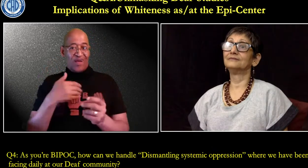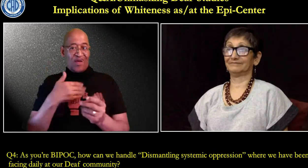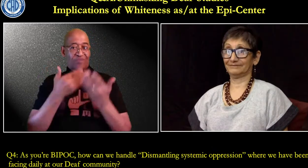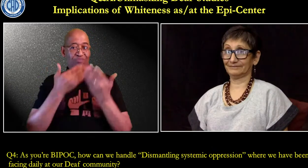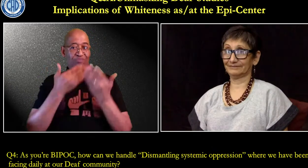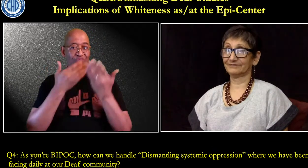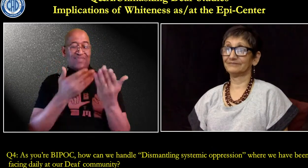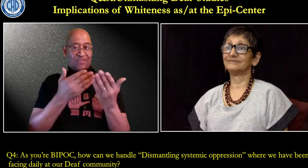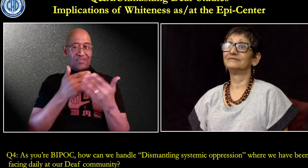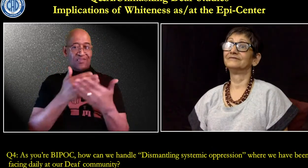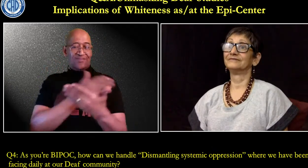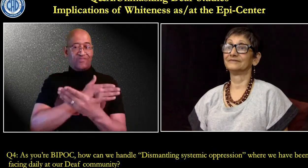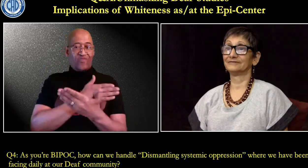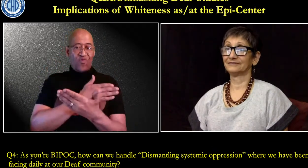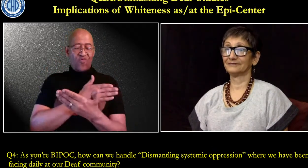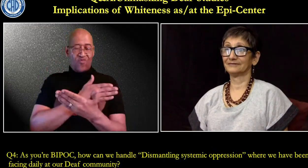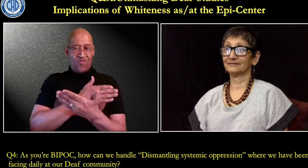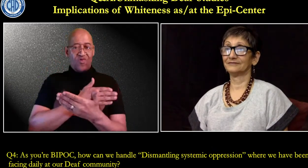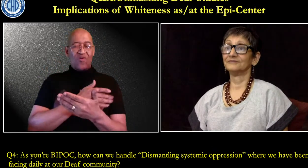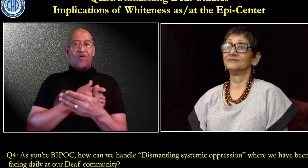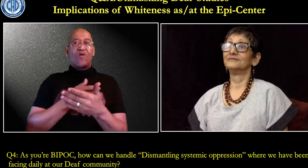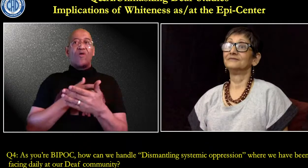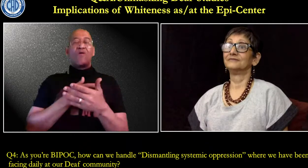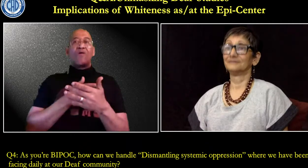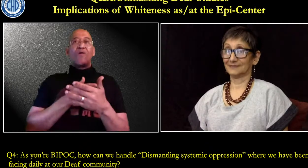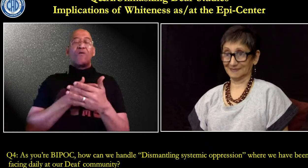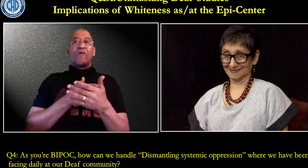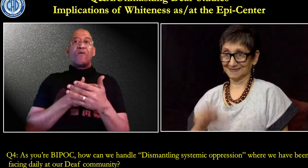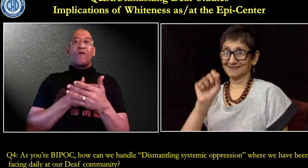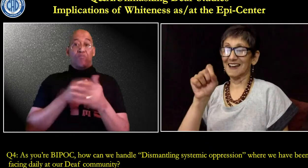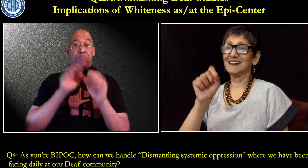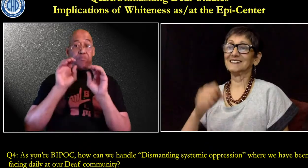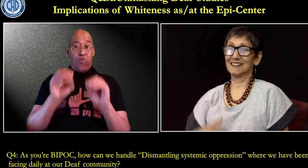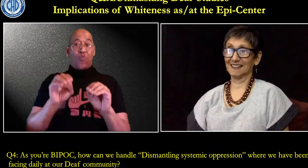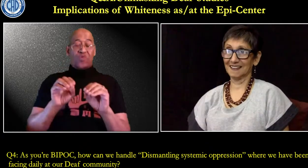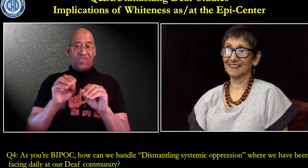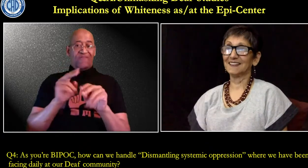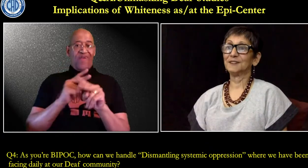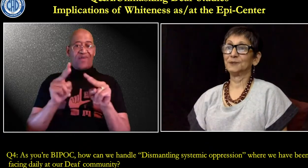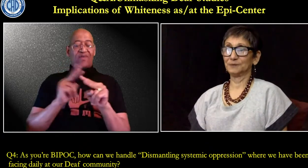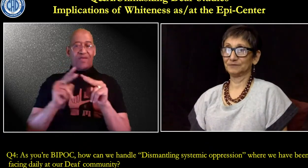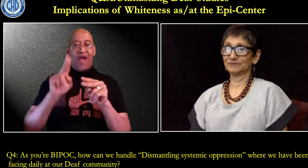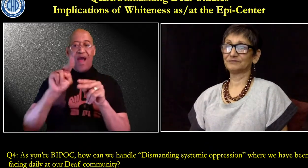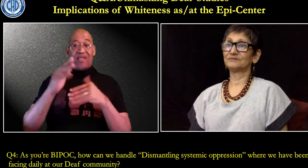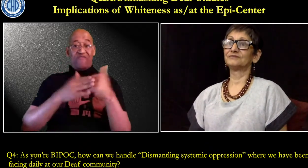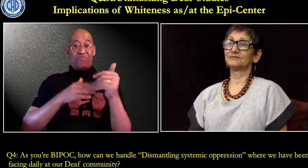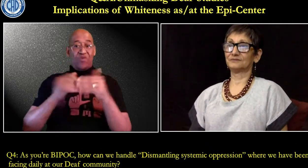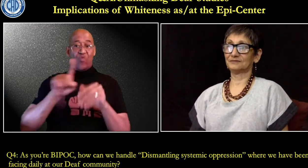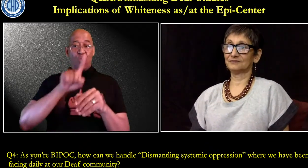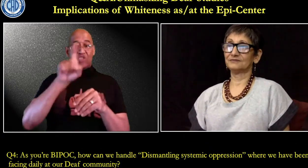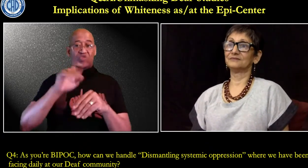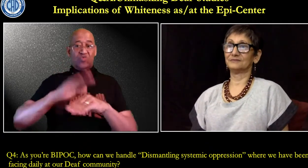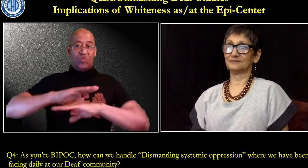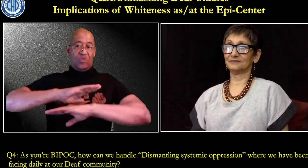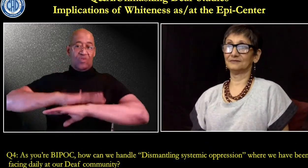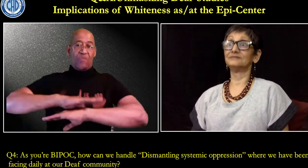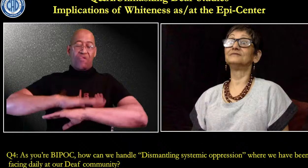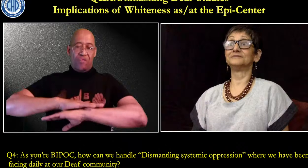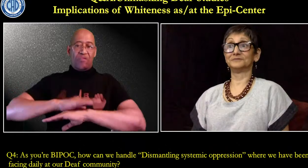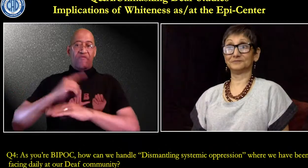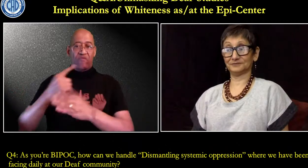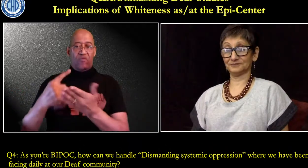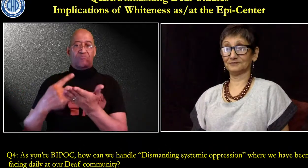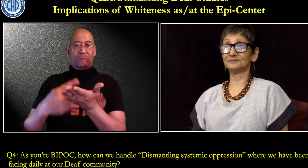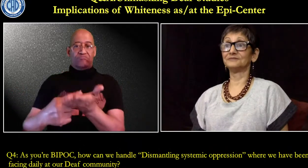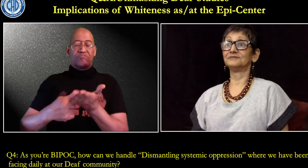discussion, with the issues that we have discussed from the past in the history. That has to be put